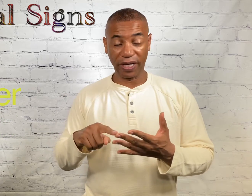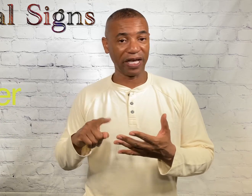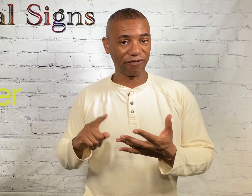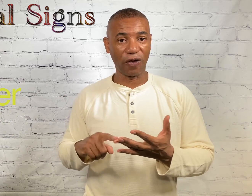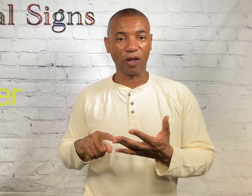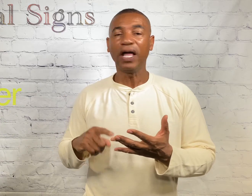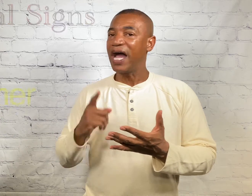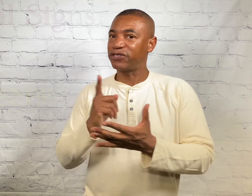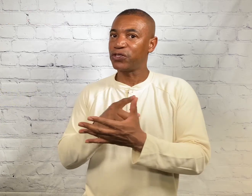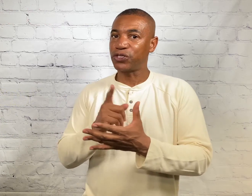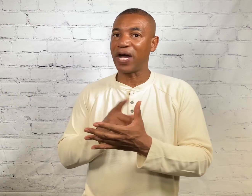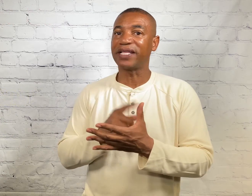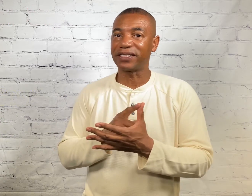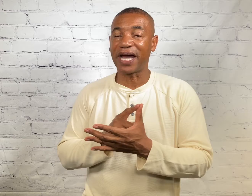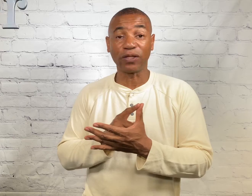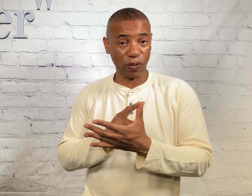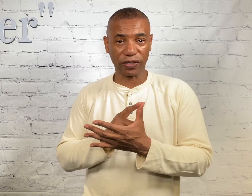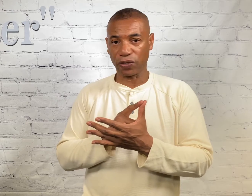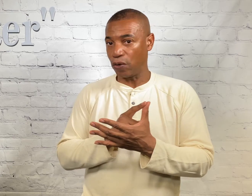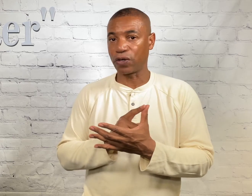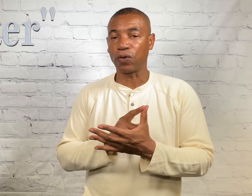and fall. I've showed you how to sign winter or cold,